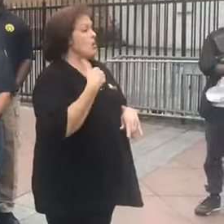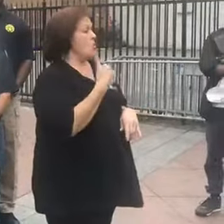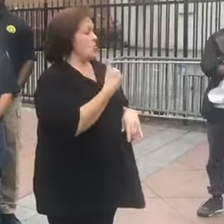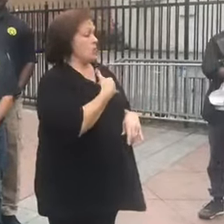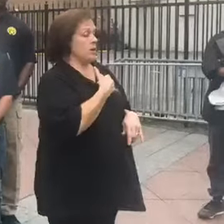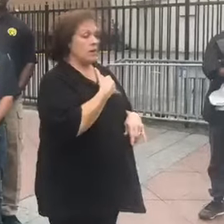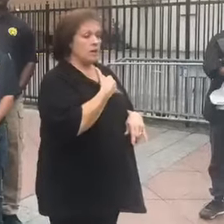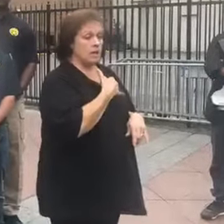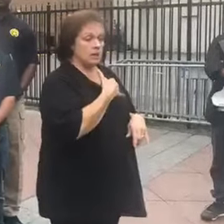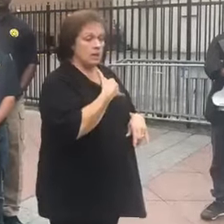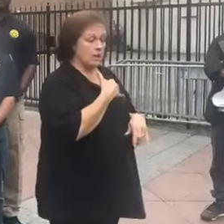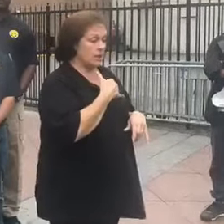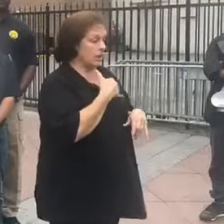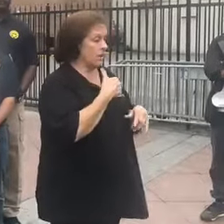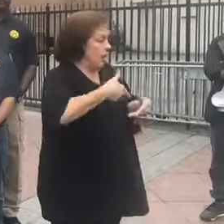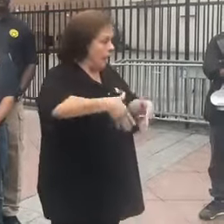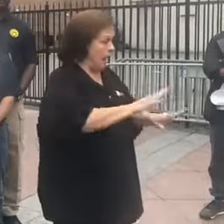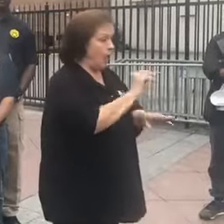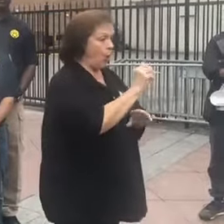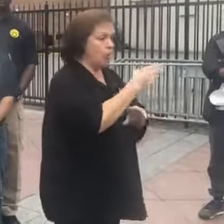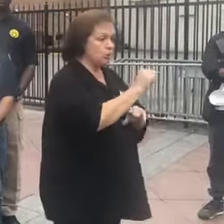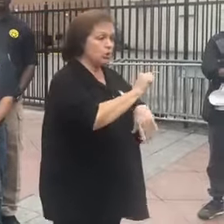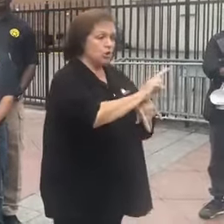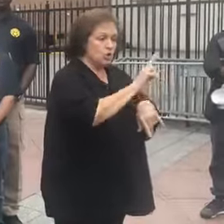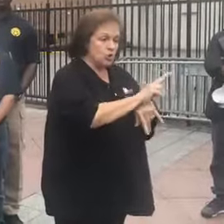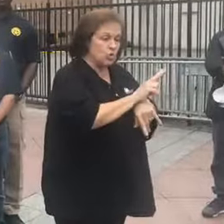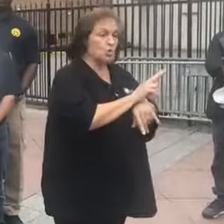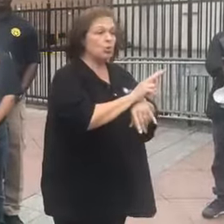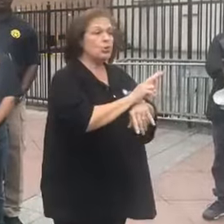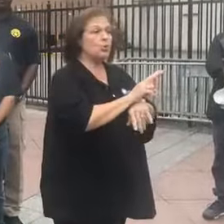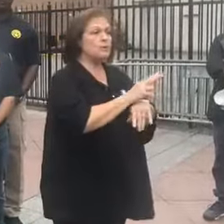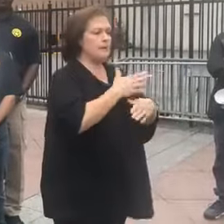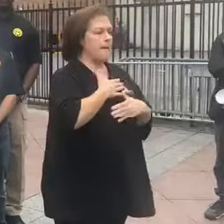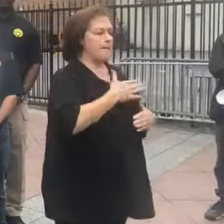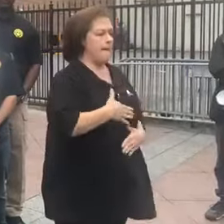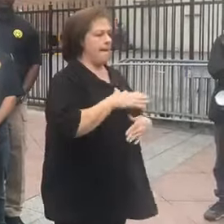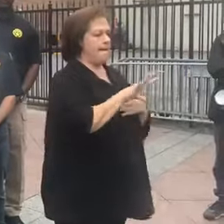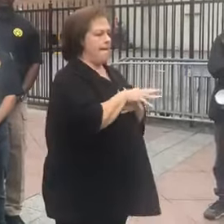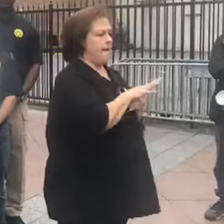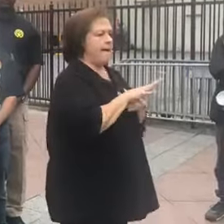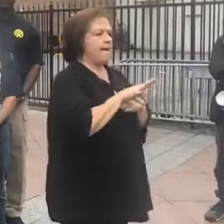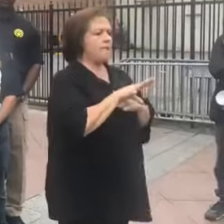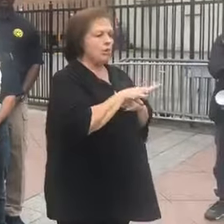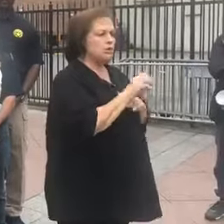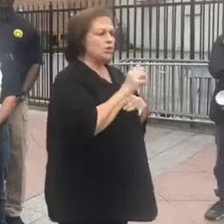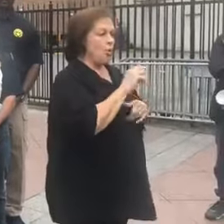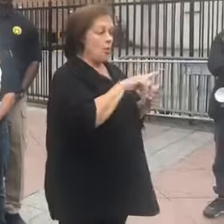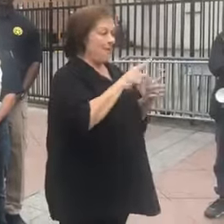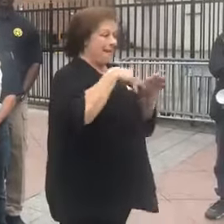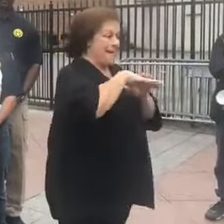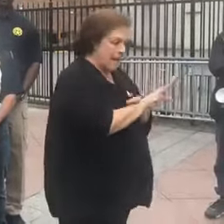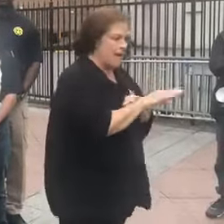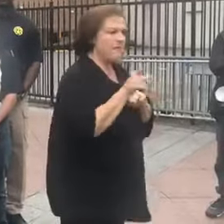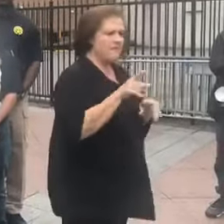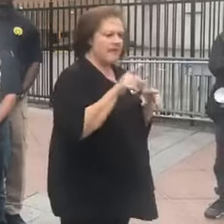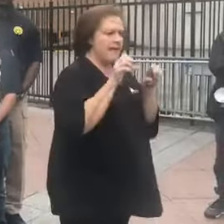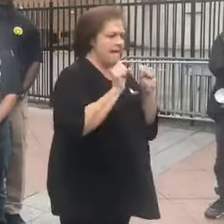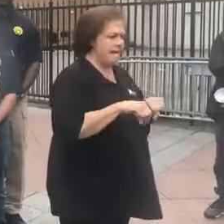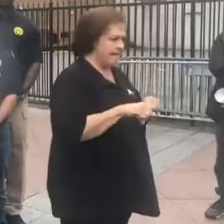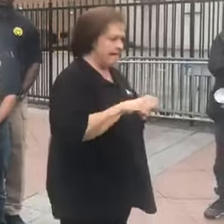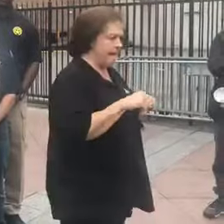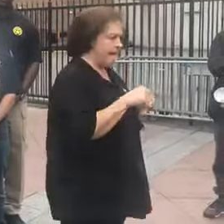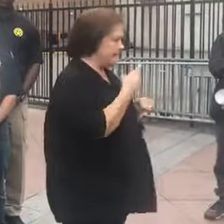with NOPD body cams to ensure that they capture all of the necessary information and be able to document